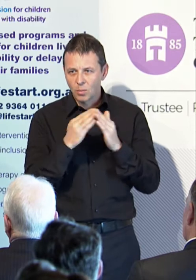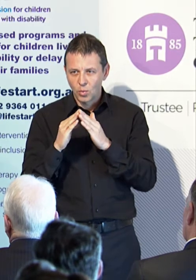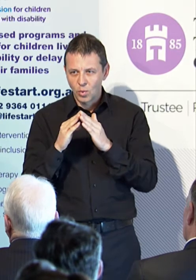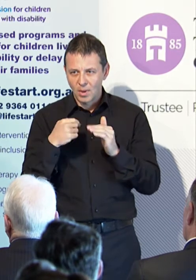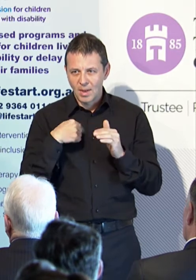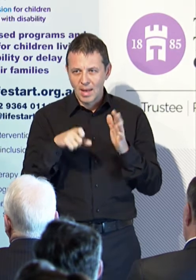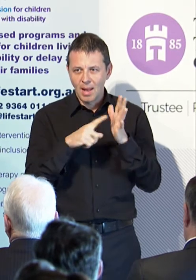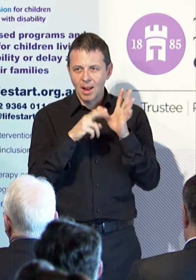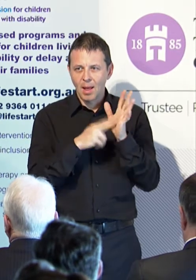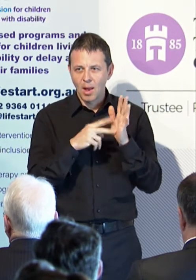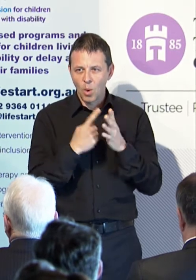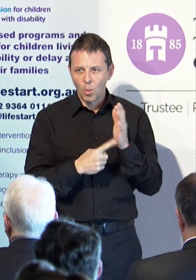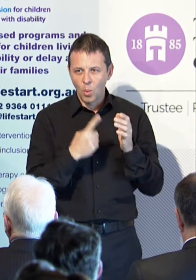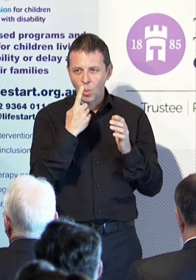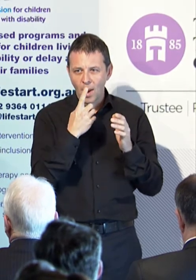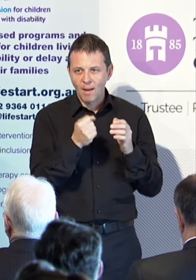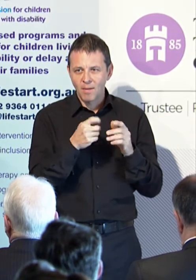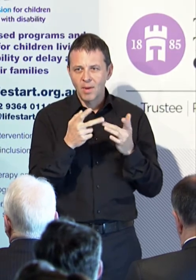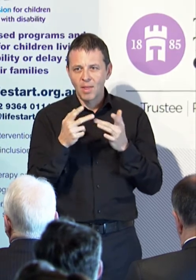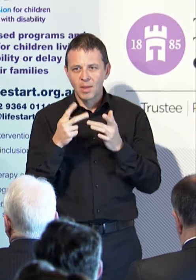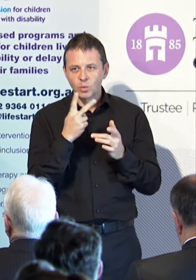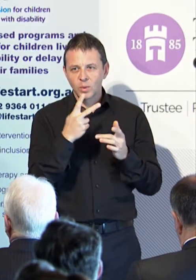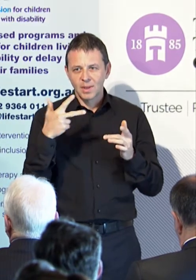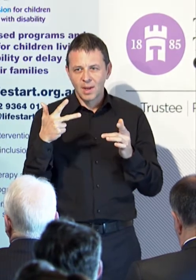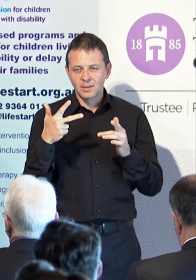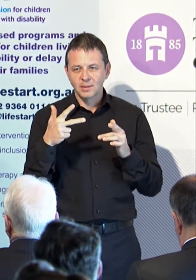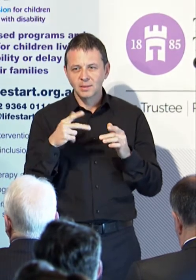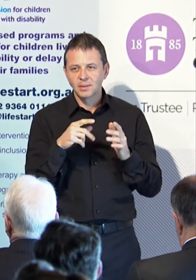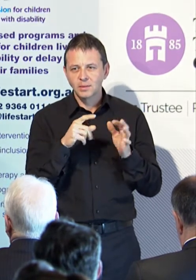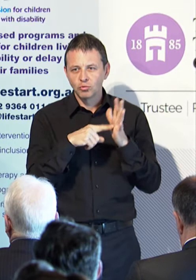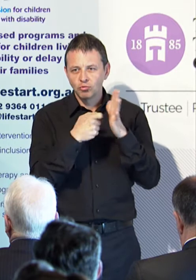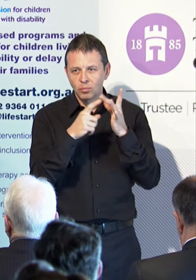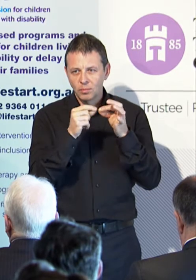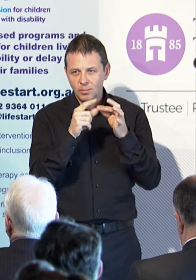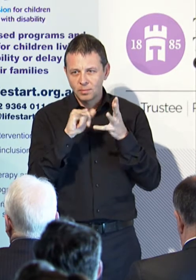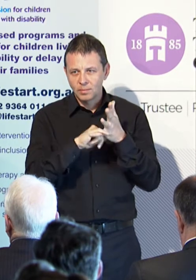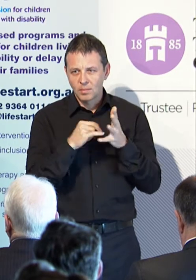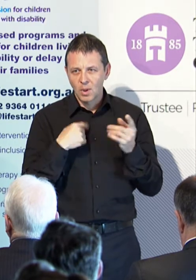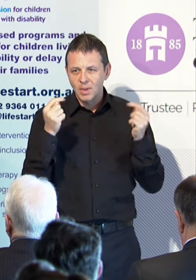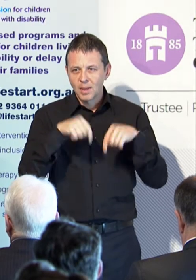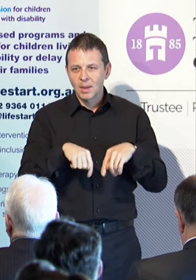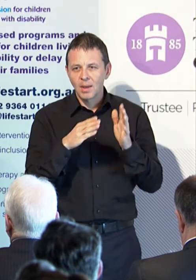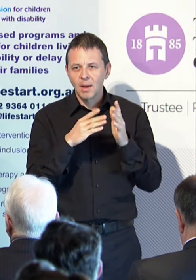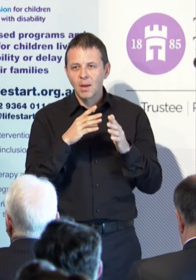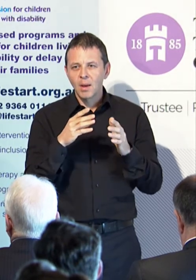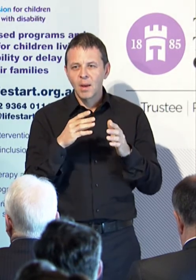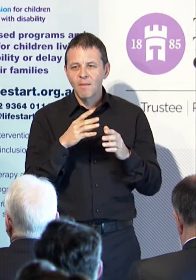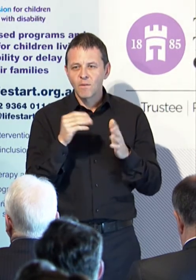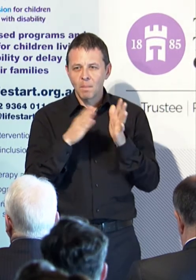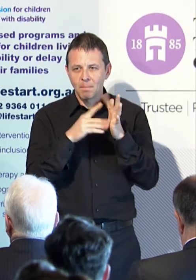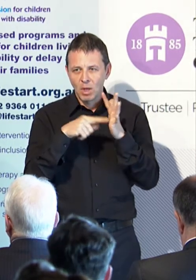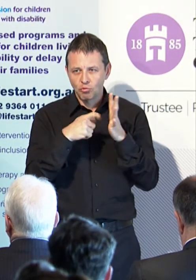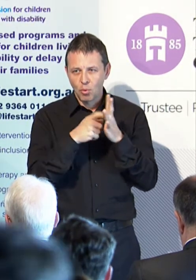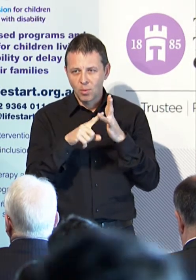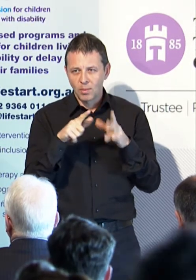29 tribes. Now, I'm here this morning on behalf of the Metropolitan Local Lands Council to welcome